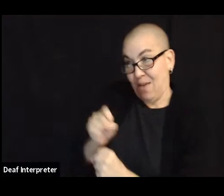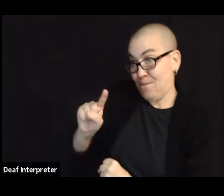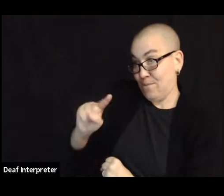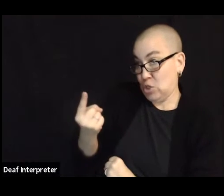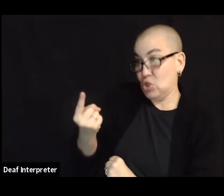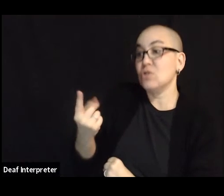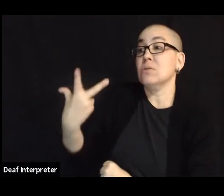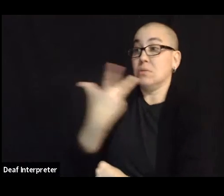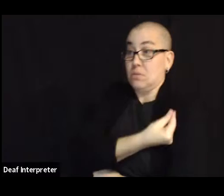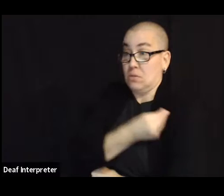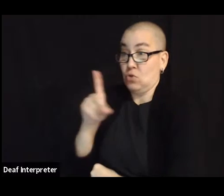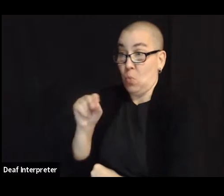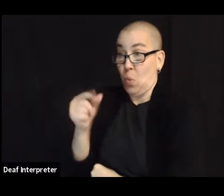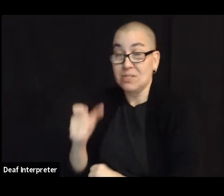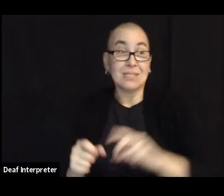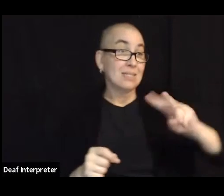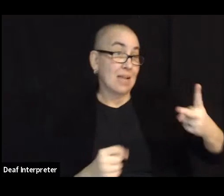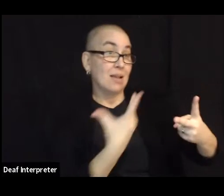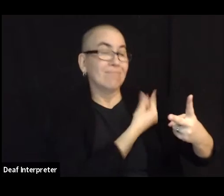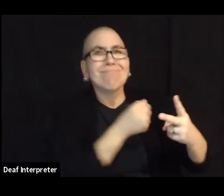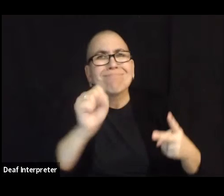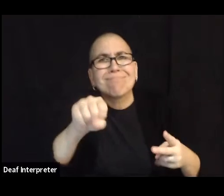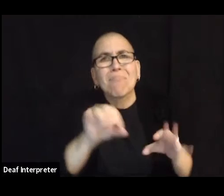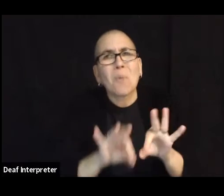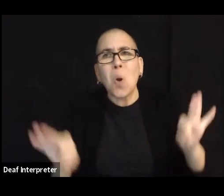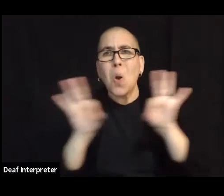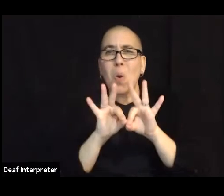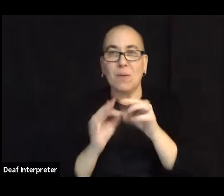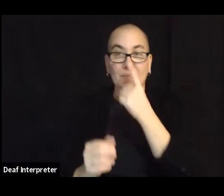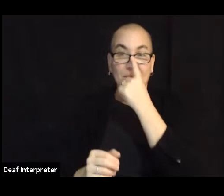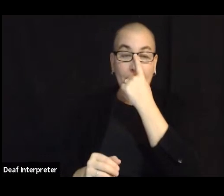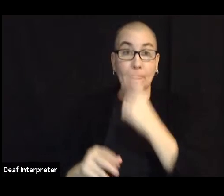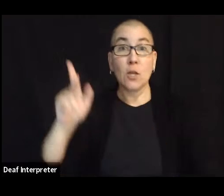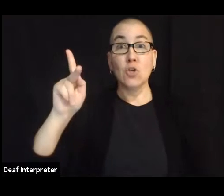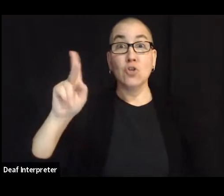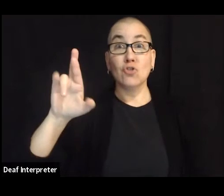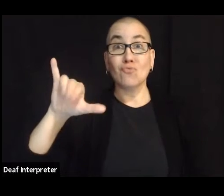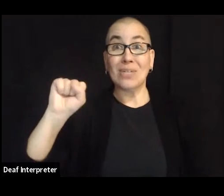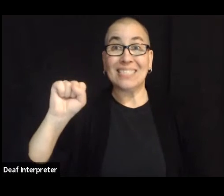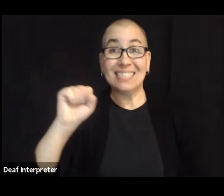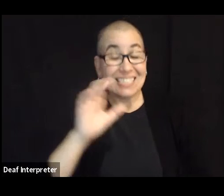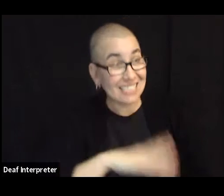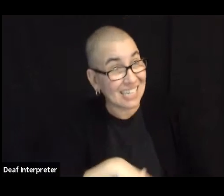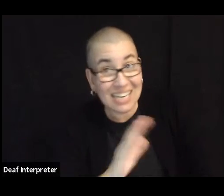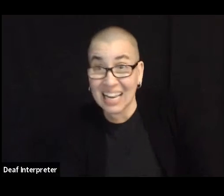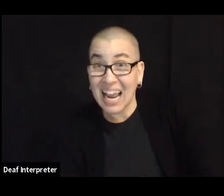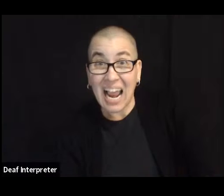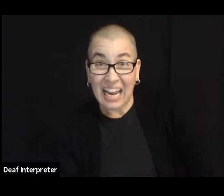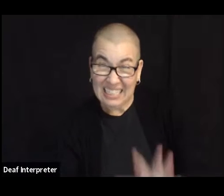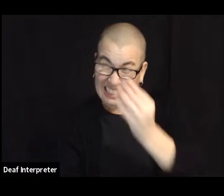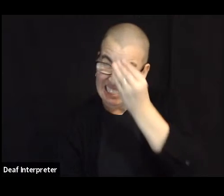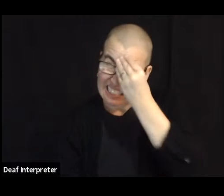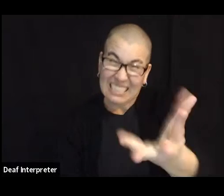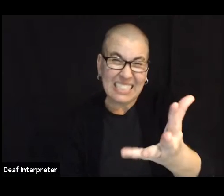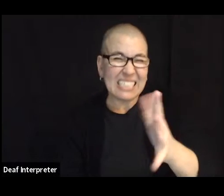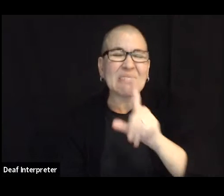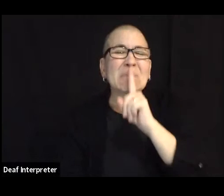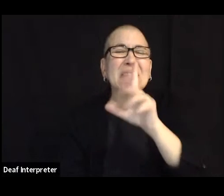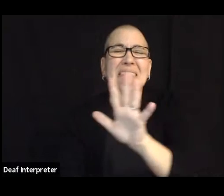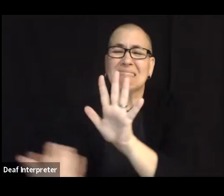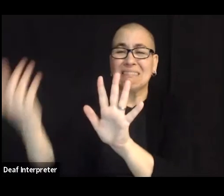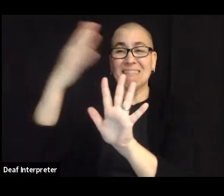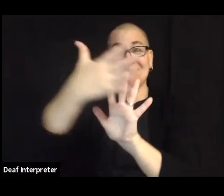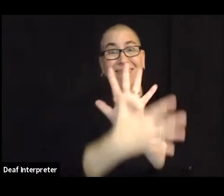So yes, I think it's incredibly complex, and so and we need to review what we're hearing from the federal